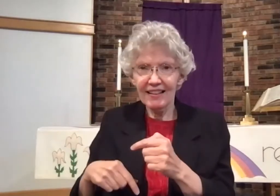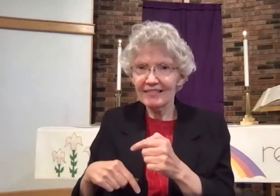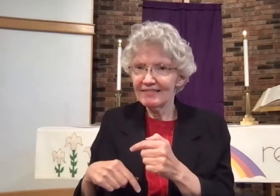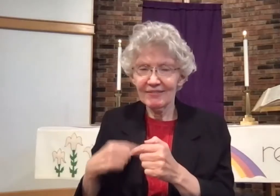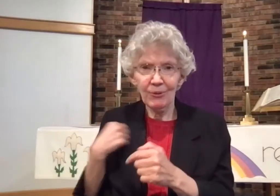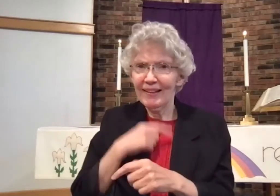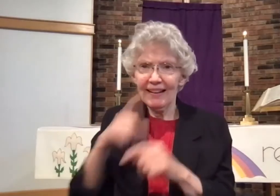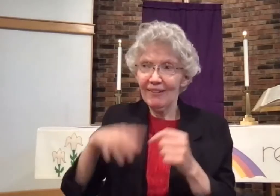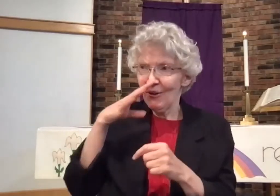Black and brown people